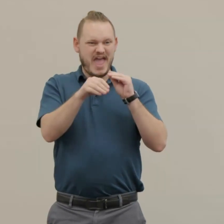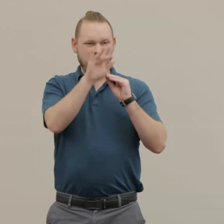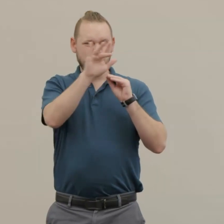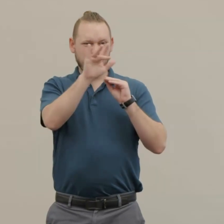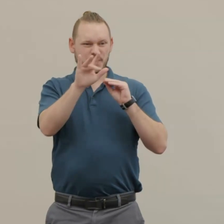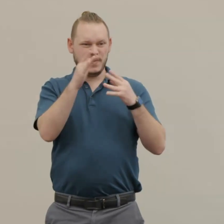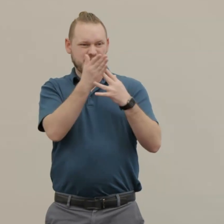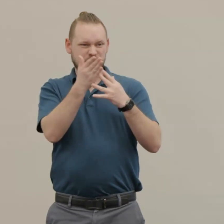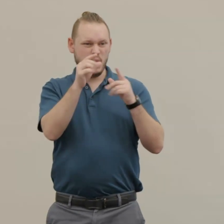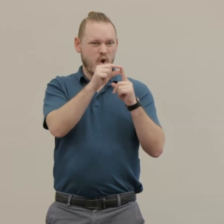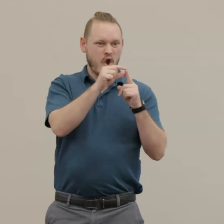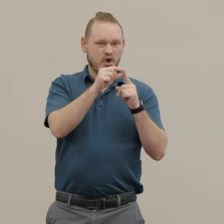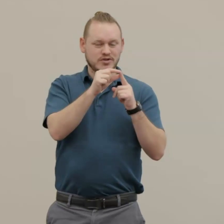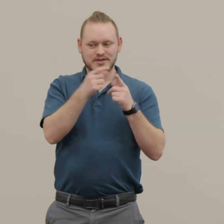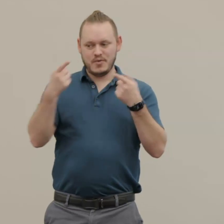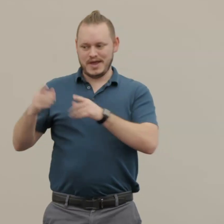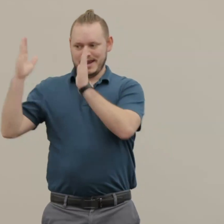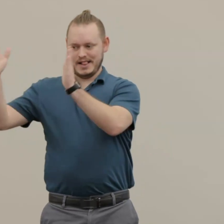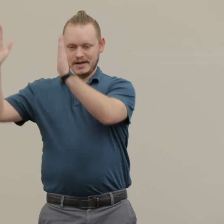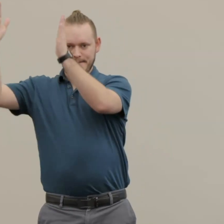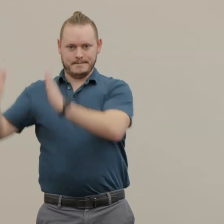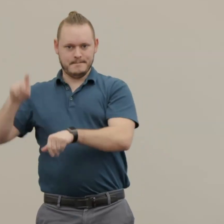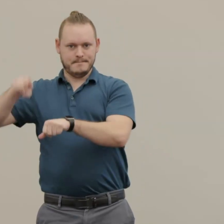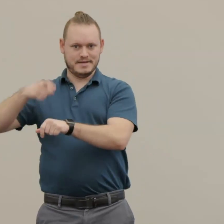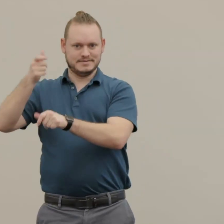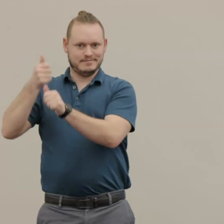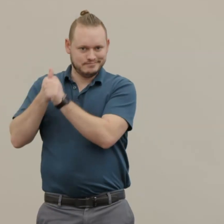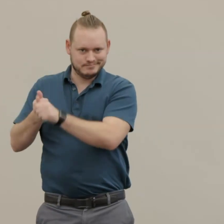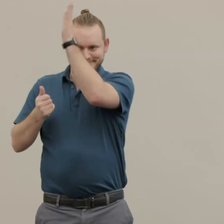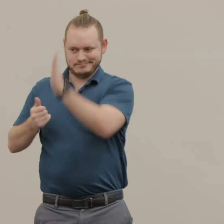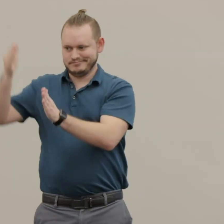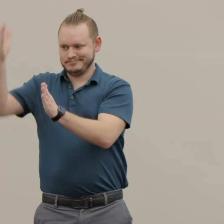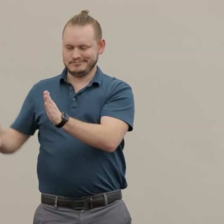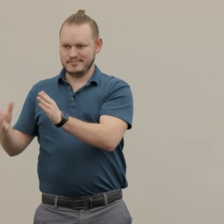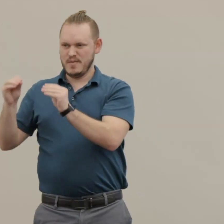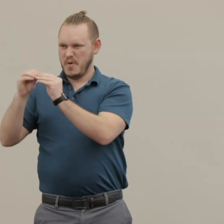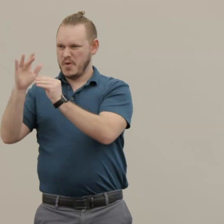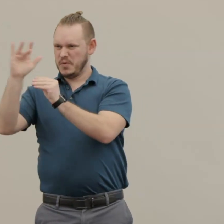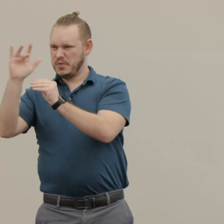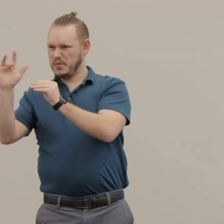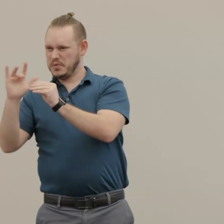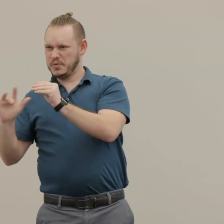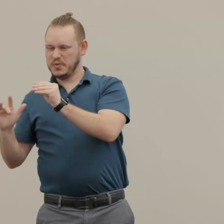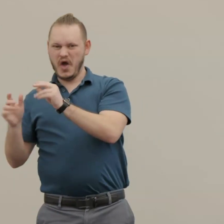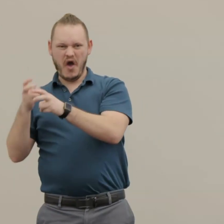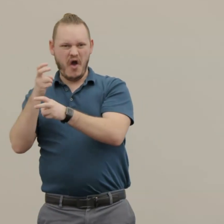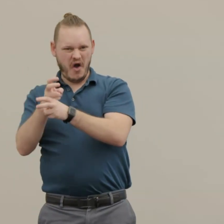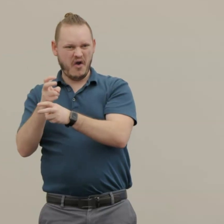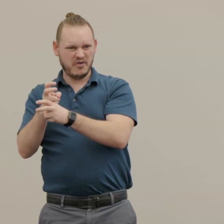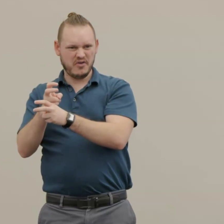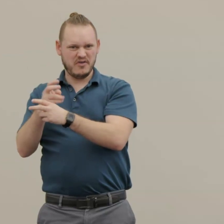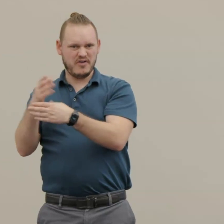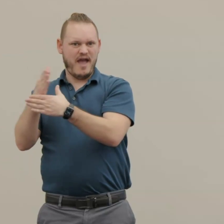that occur in left and right justified make it harder for the average human to read the